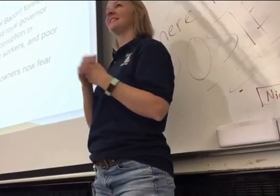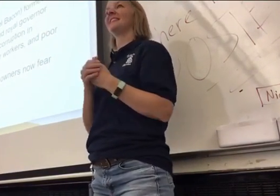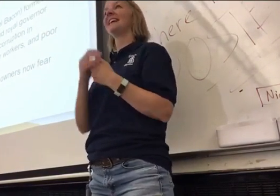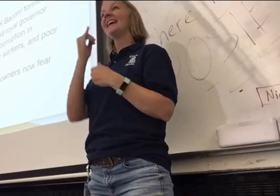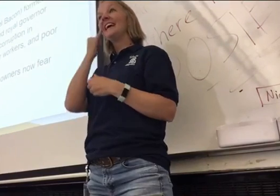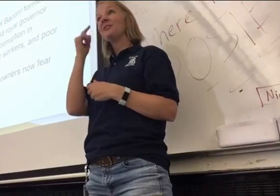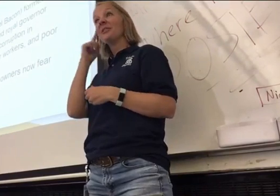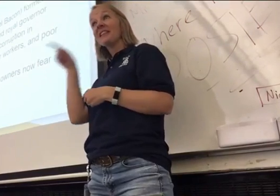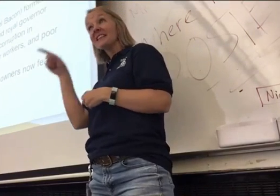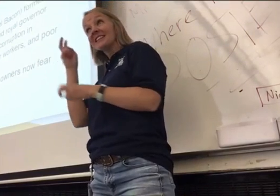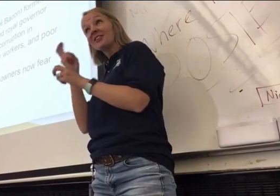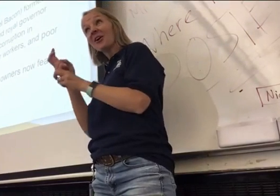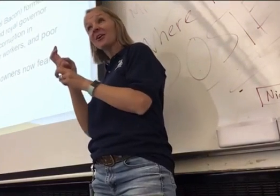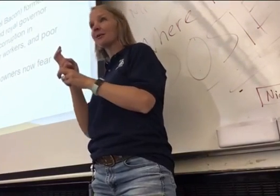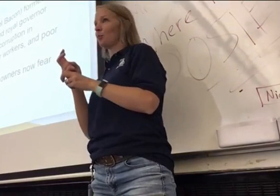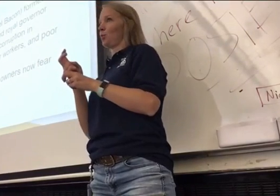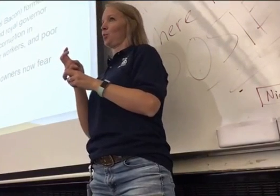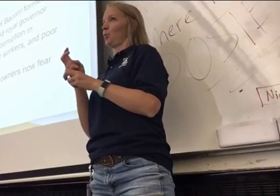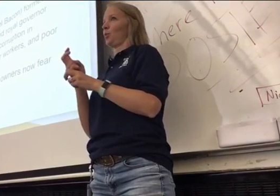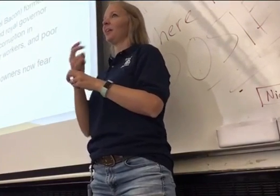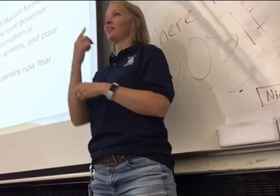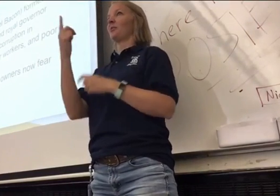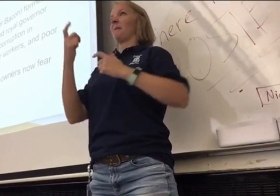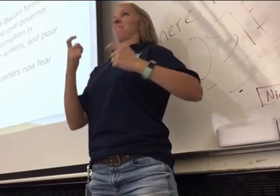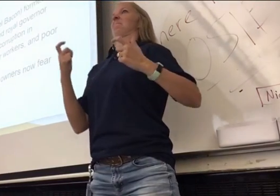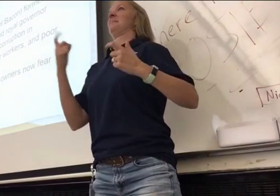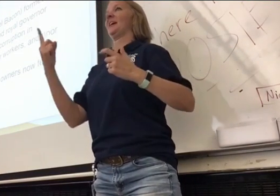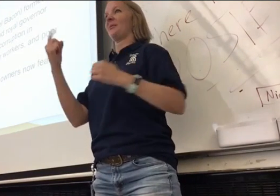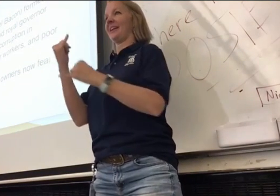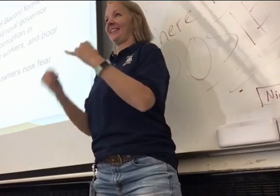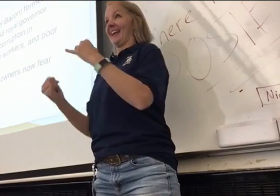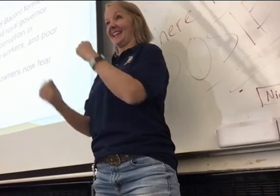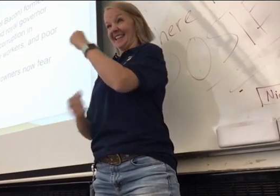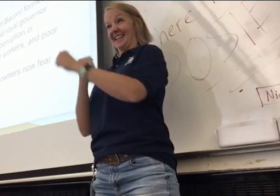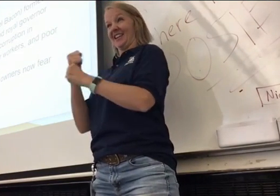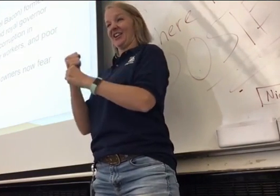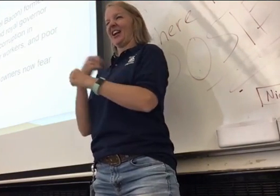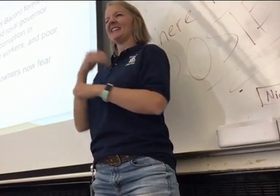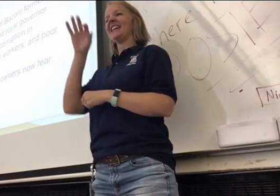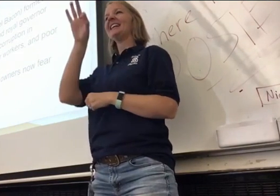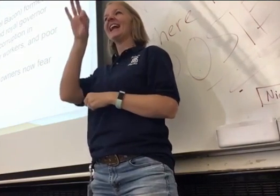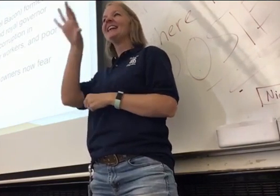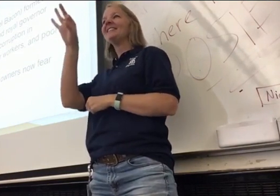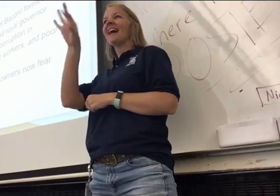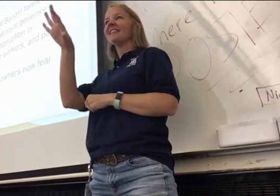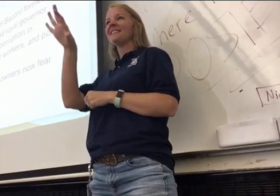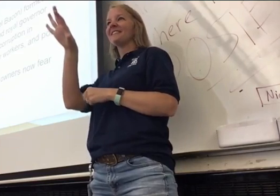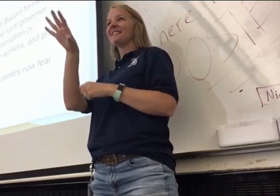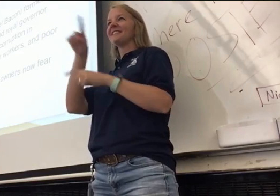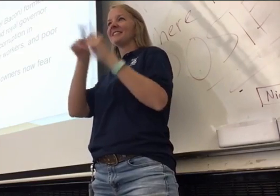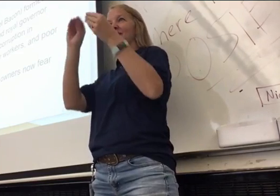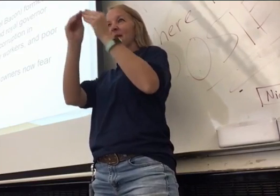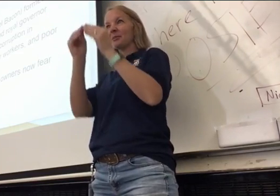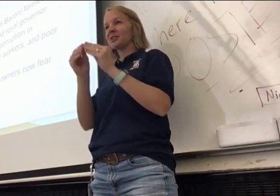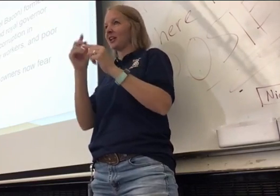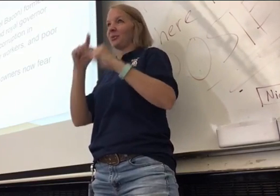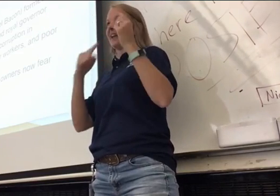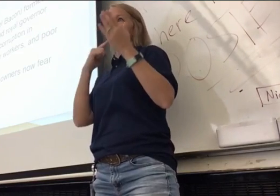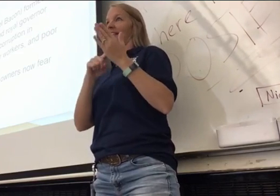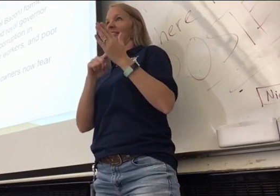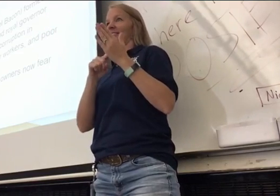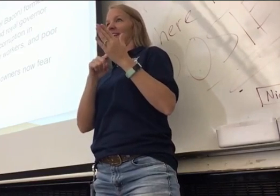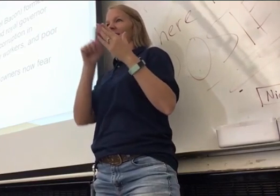this one's too hard, there's one really big one at the end of the year that has like 95. And you can't tell that one at